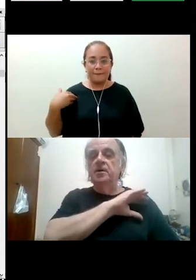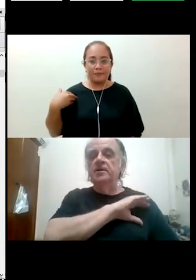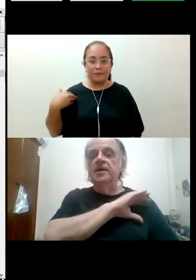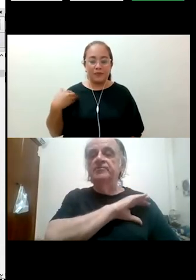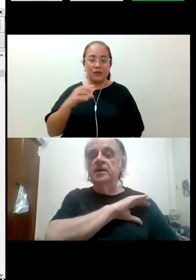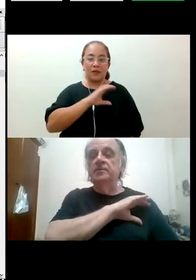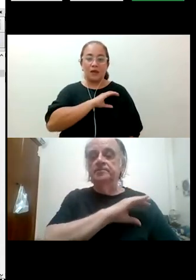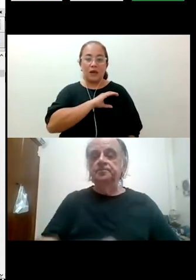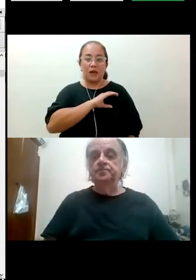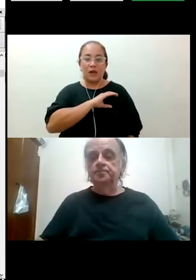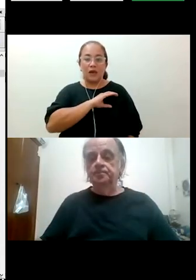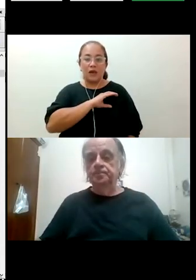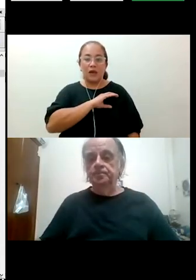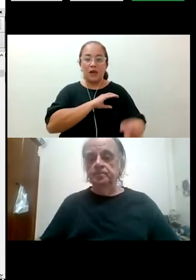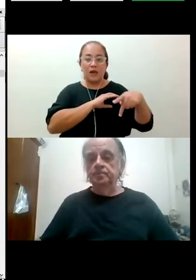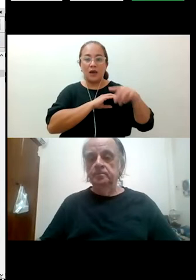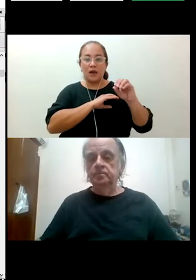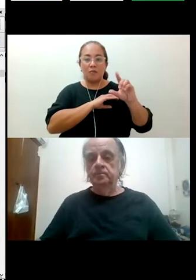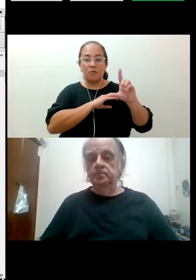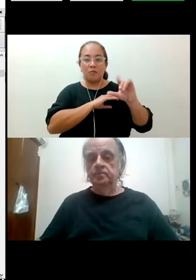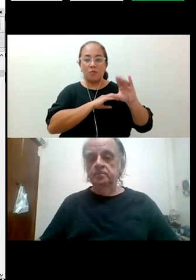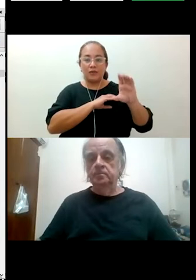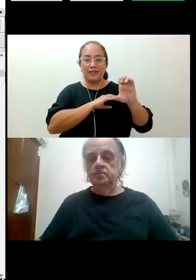police on the left side.